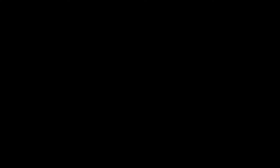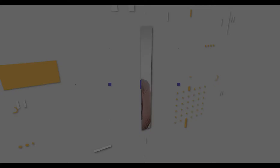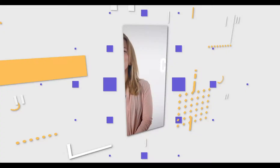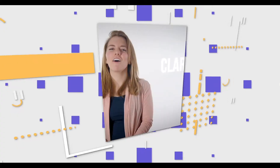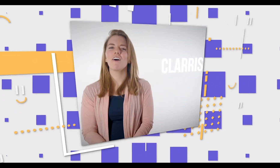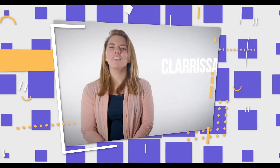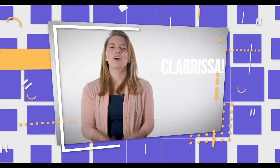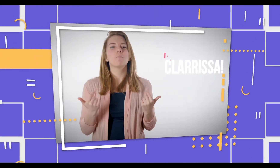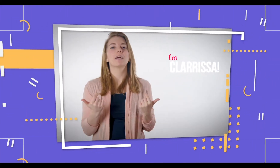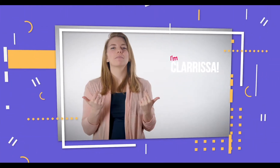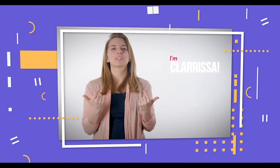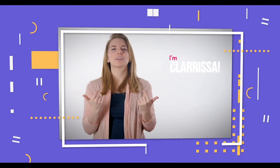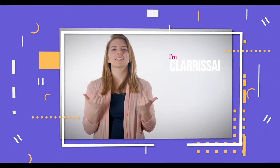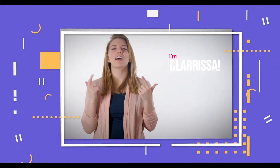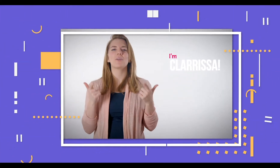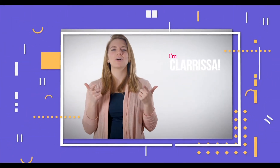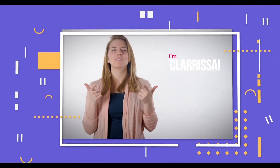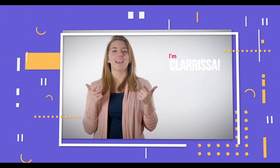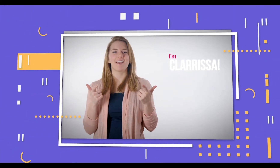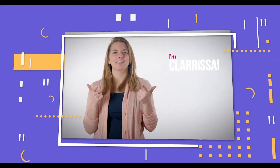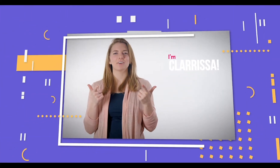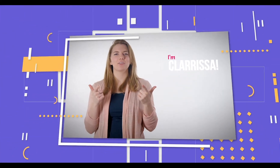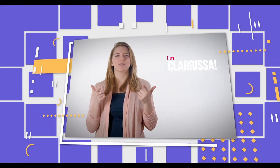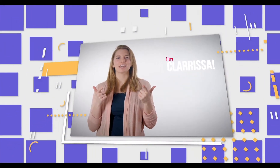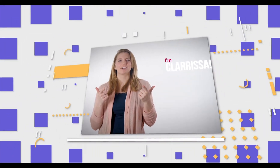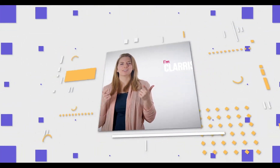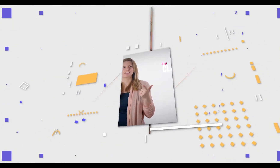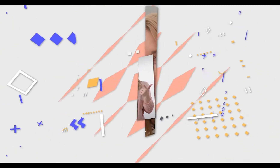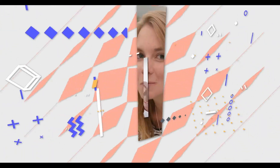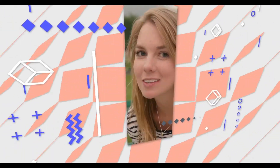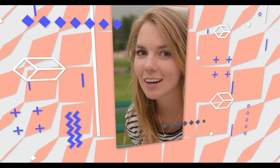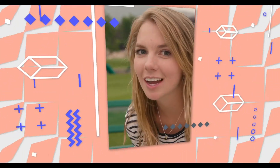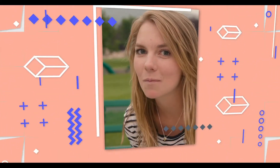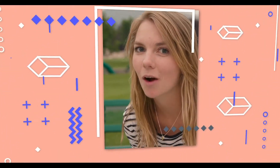Hey all, my name's Clarissa and welcome to ASL for Beginners.